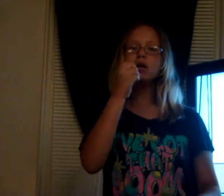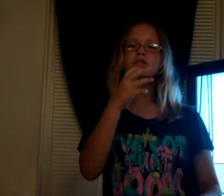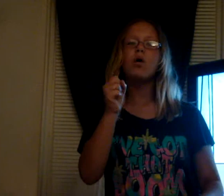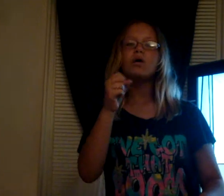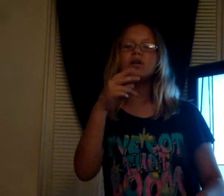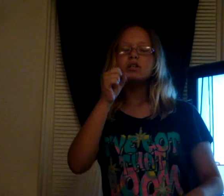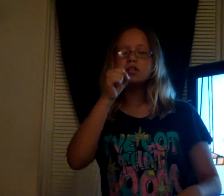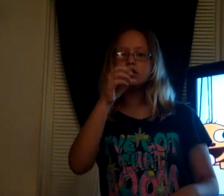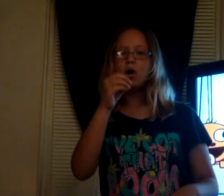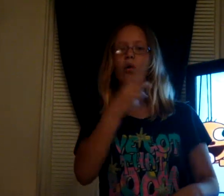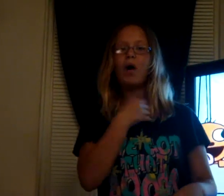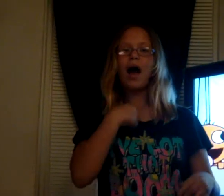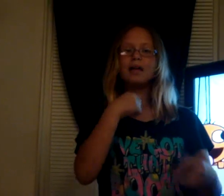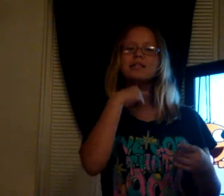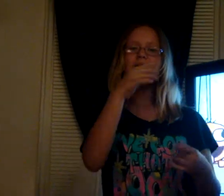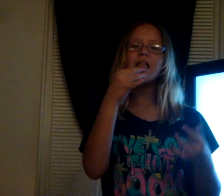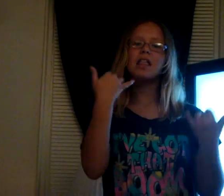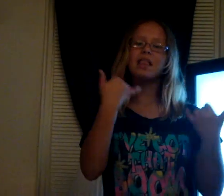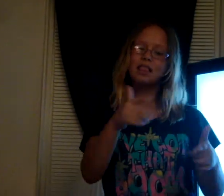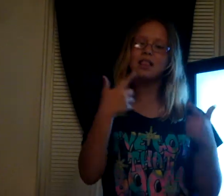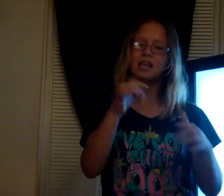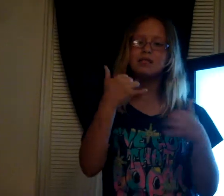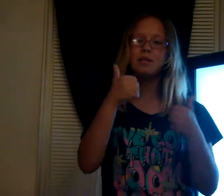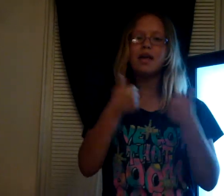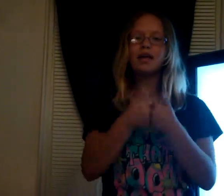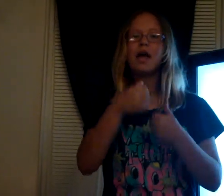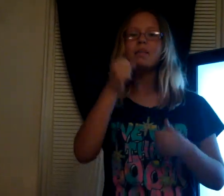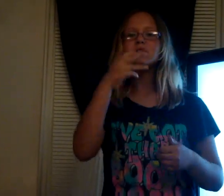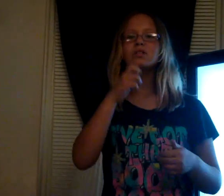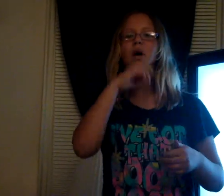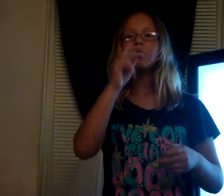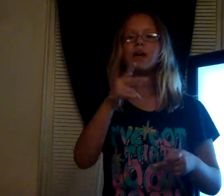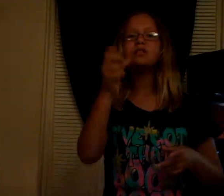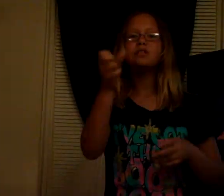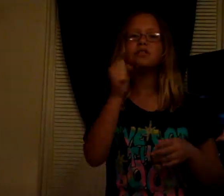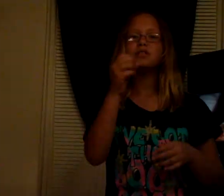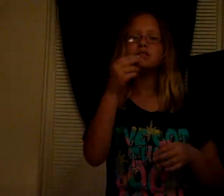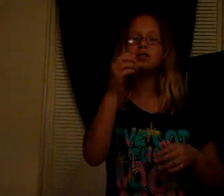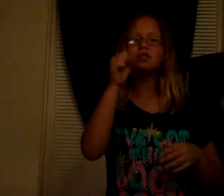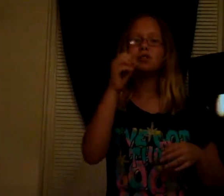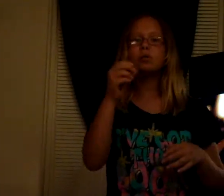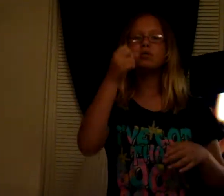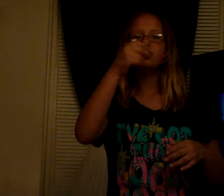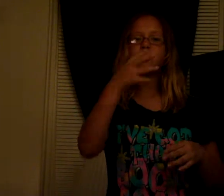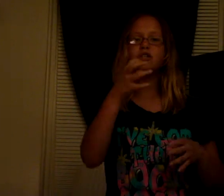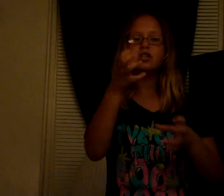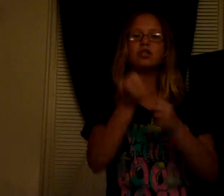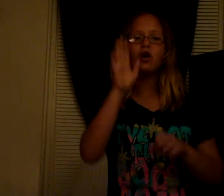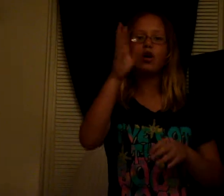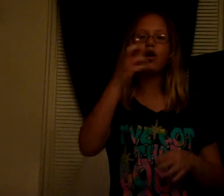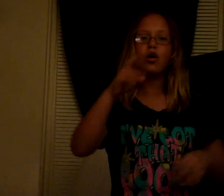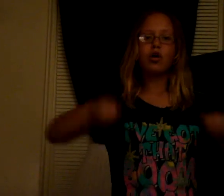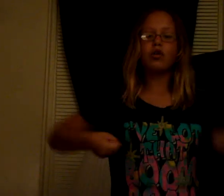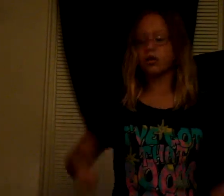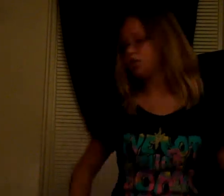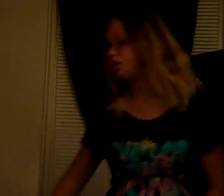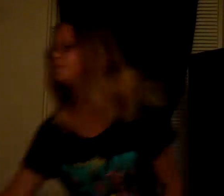in the pouch they love. Capri Sun 100% Juice. I can respect that. This one's a big, spectacular,